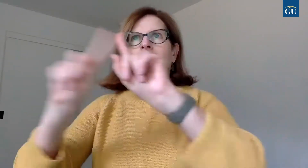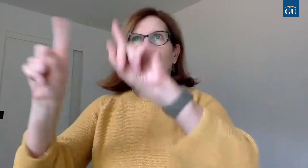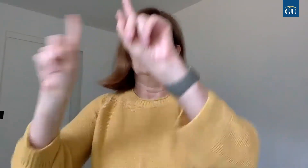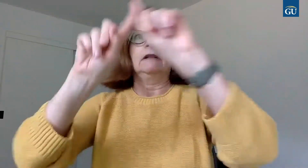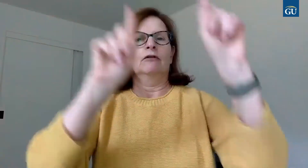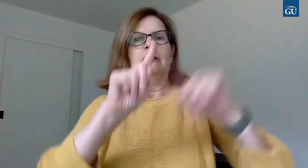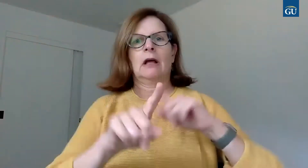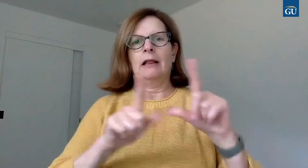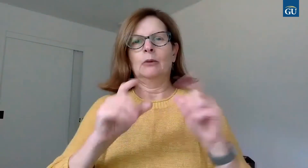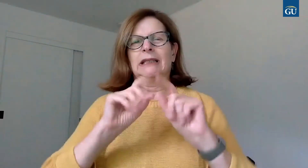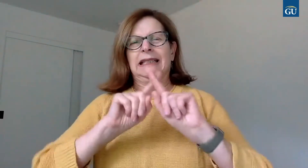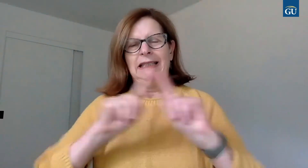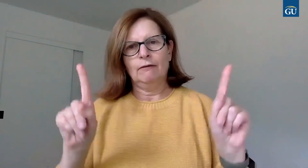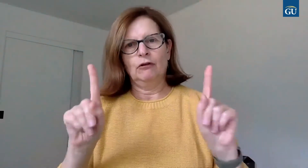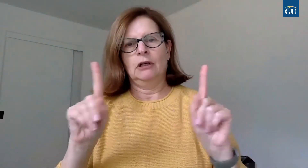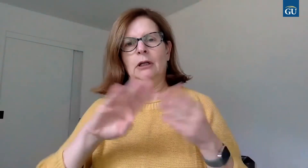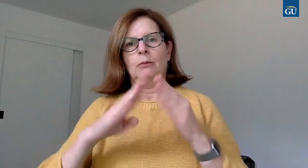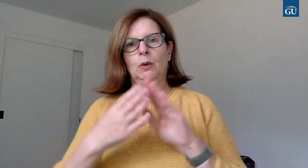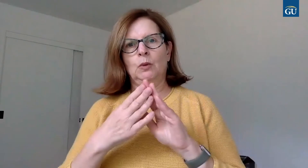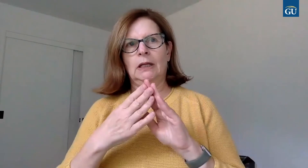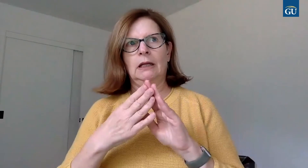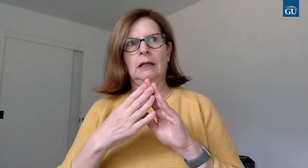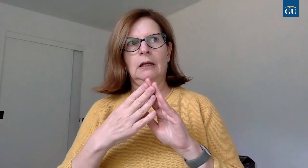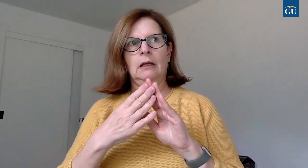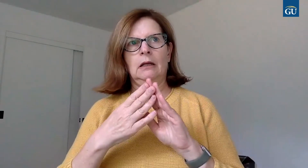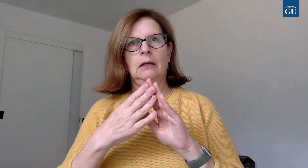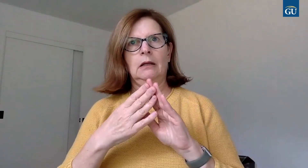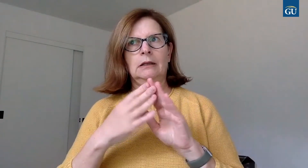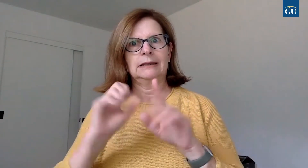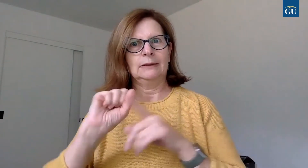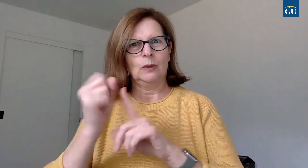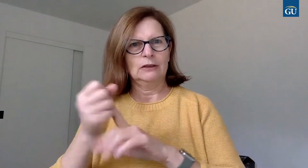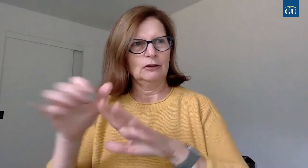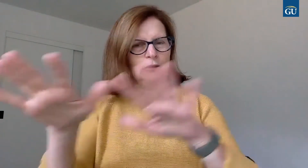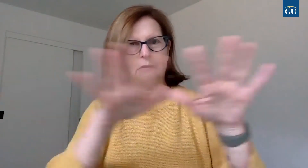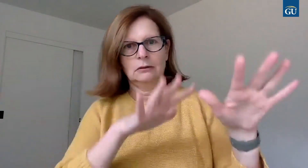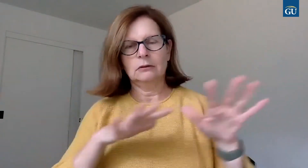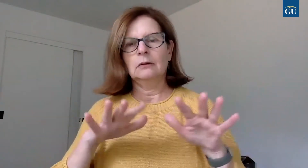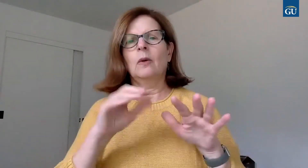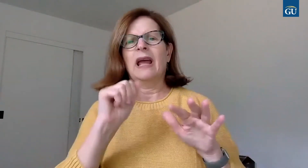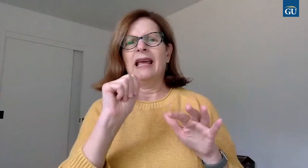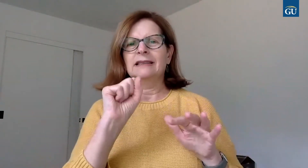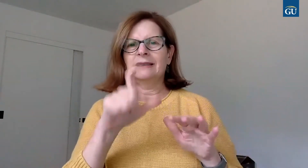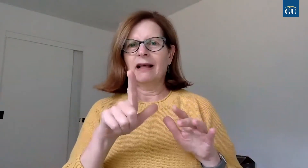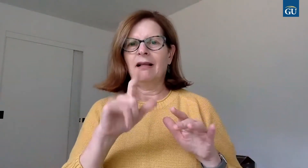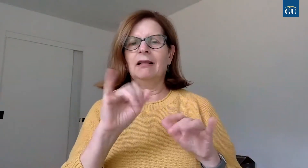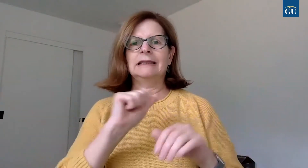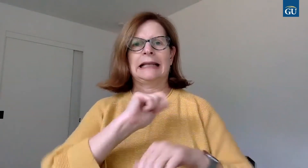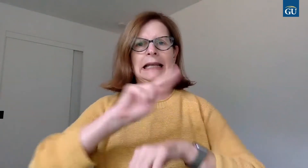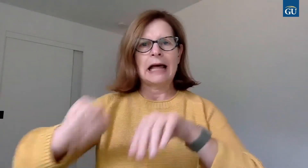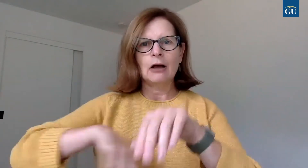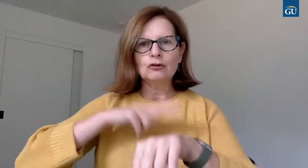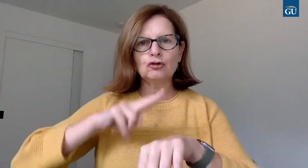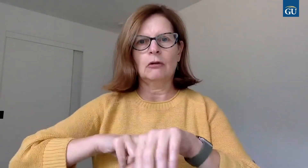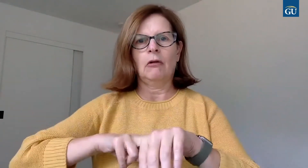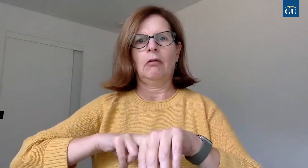Different languages in different communities and situations. ASL is a natural sign language with many